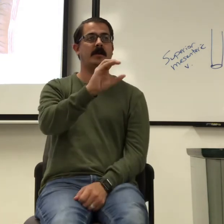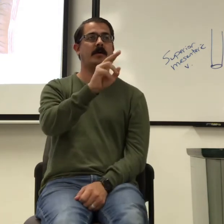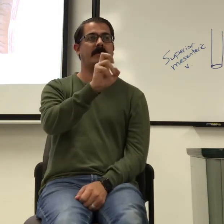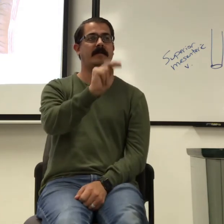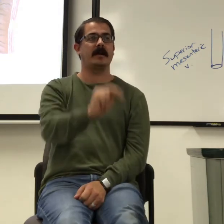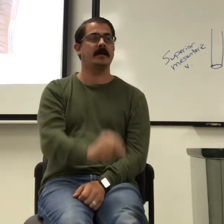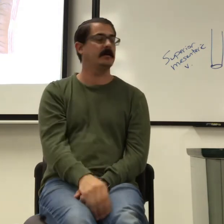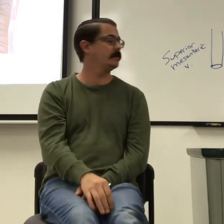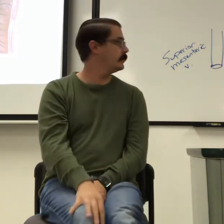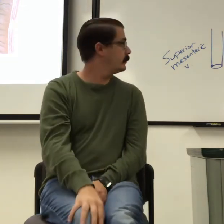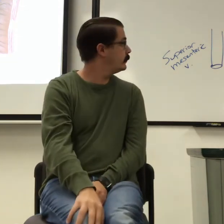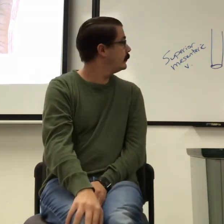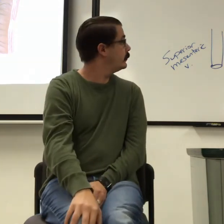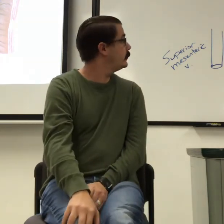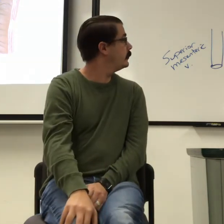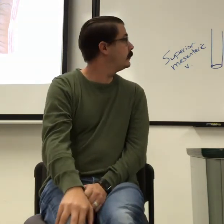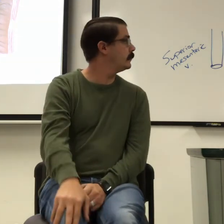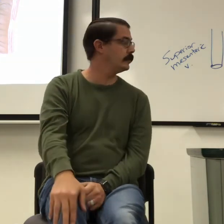So this one is